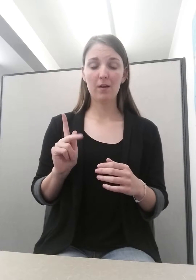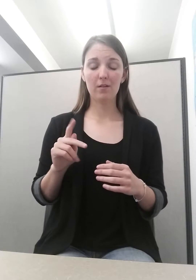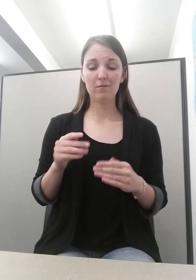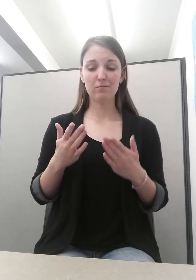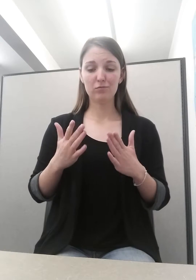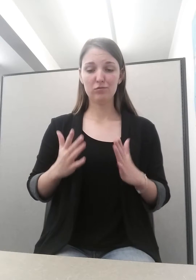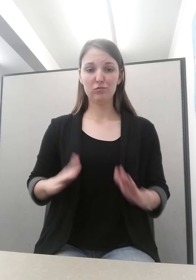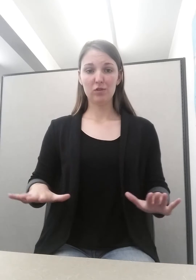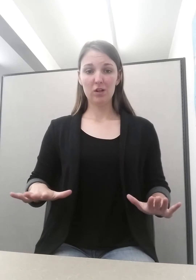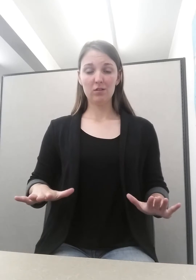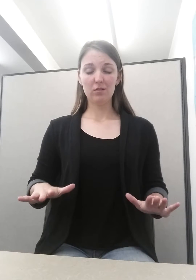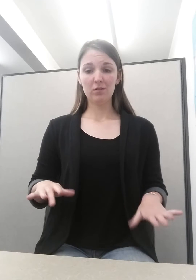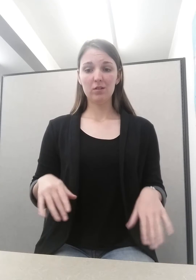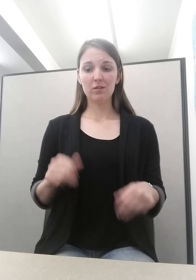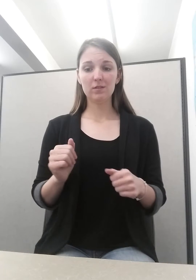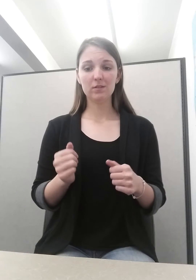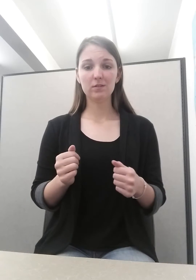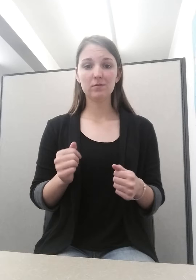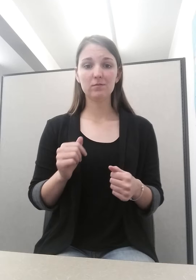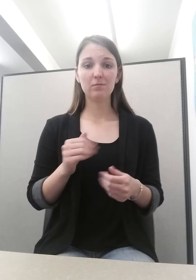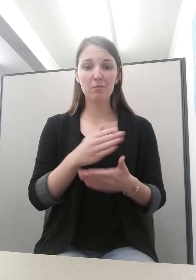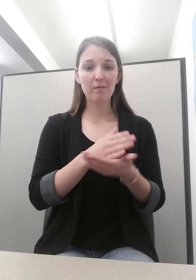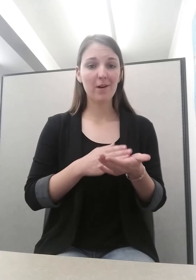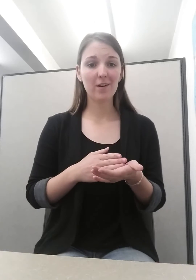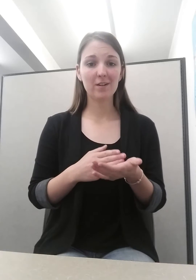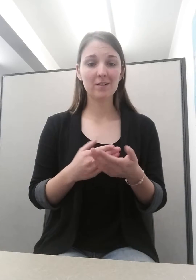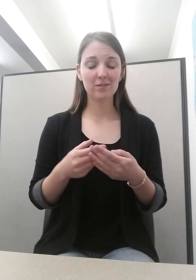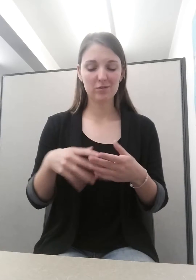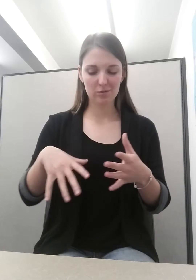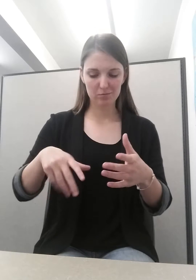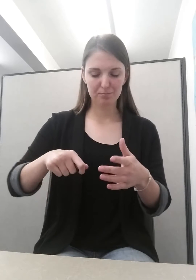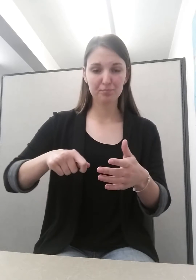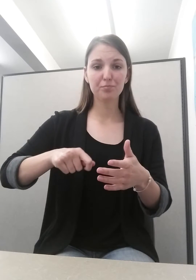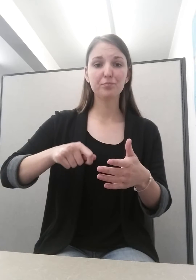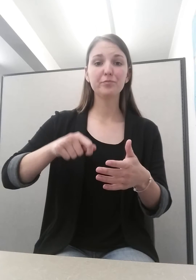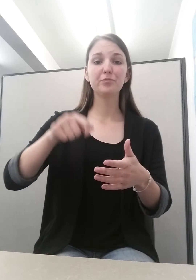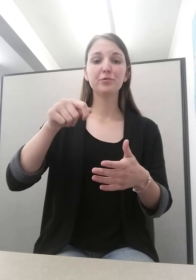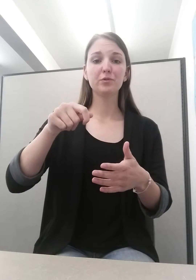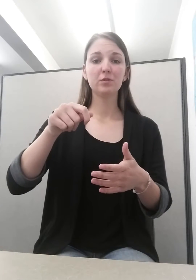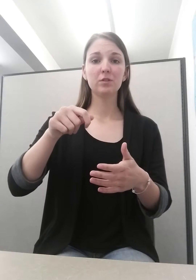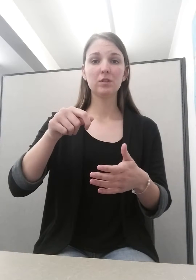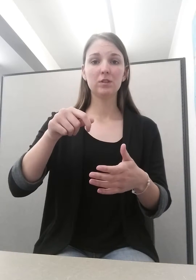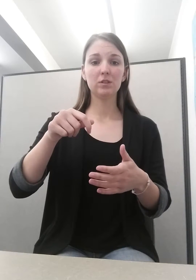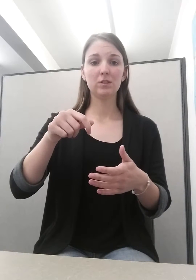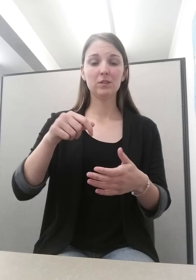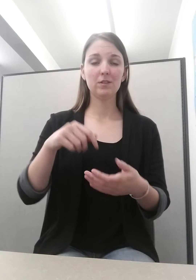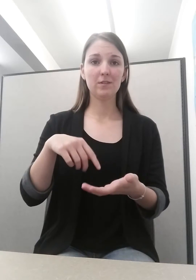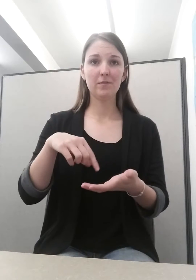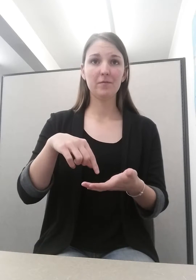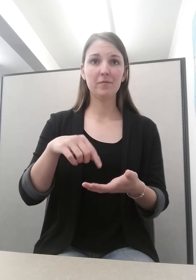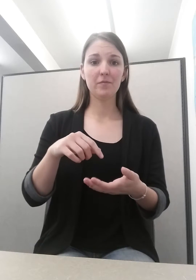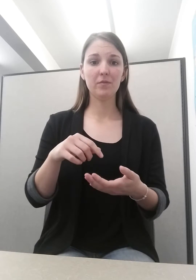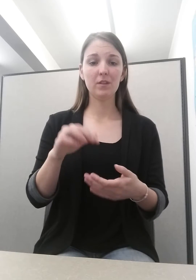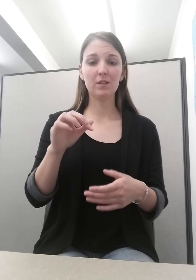to take it and you're going to lift up the needle. There's a little flipper on the back of your sewing